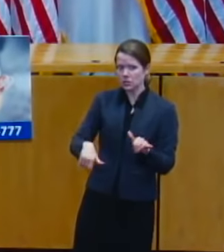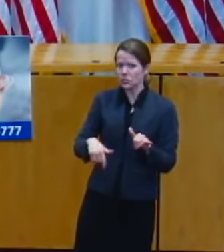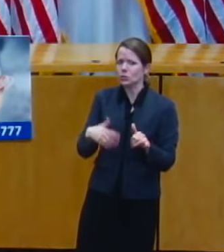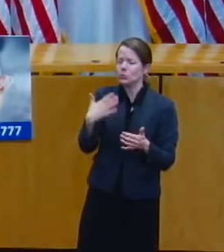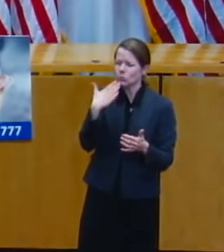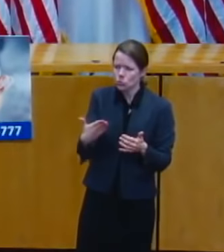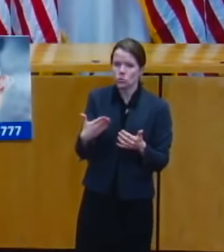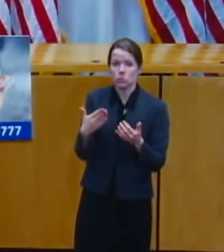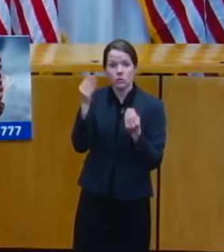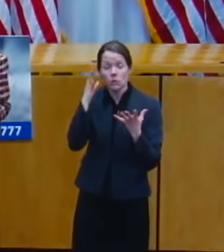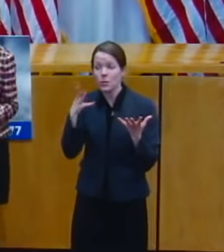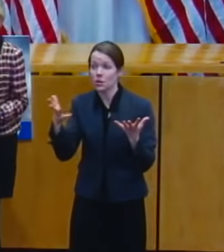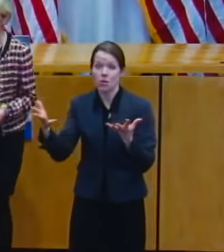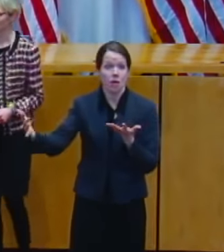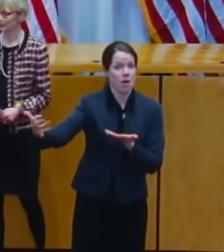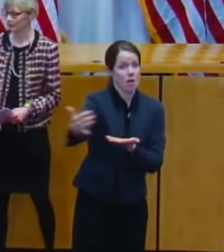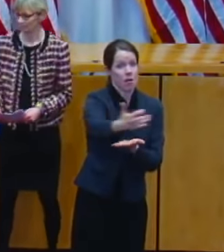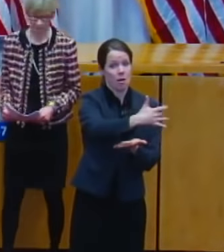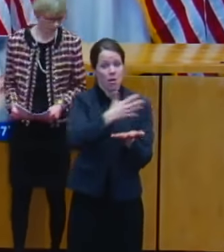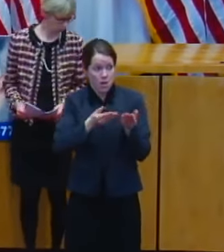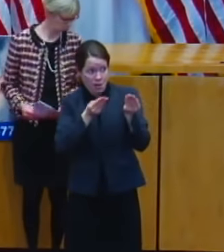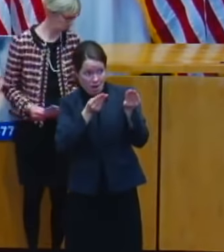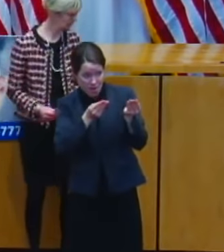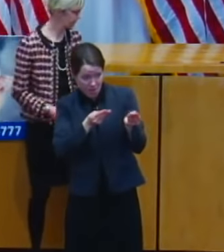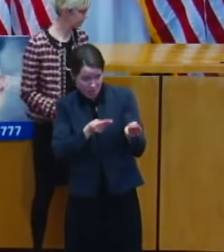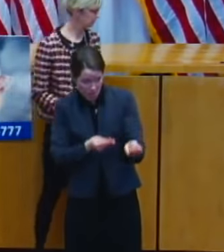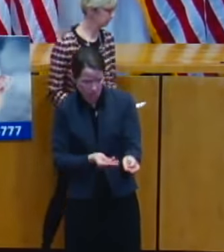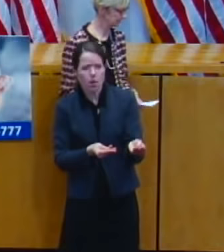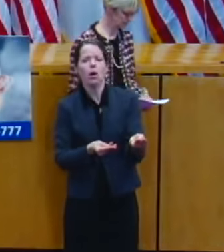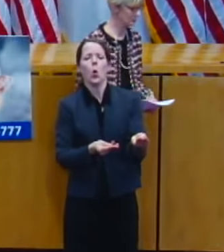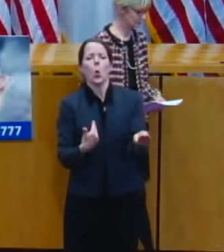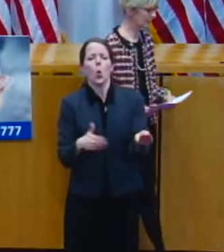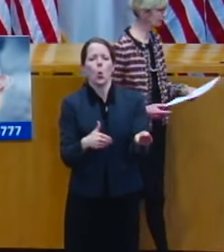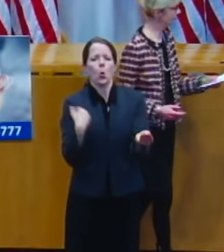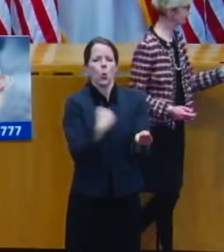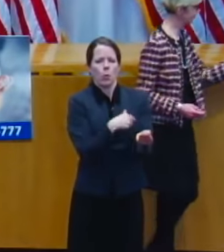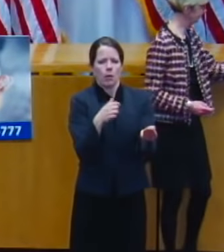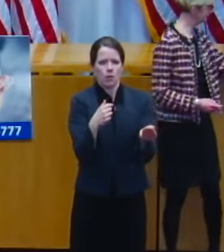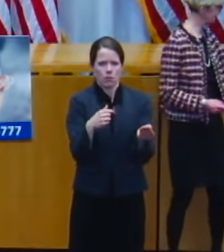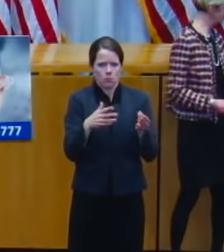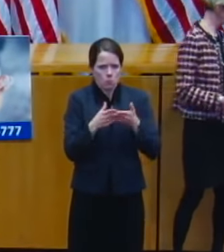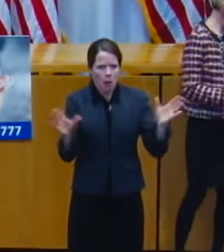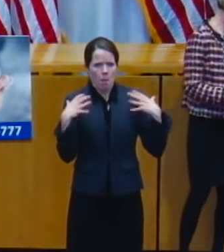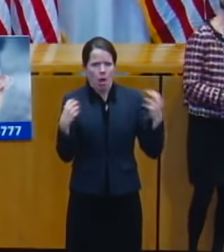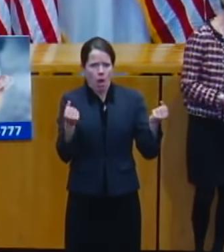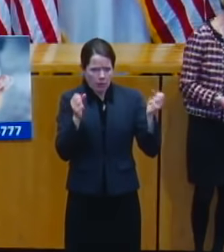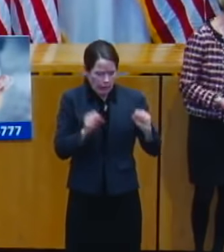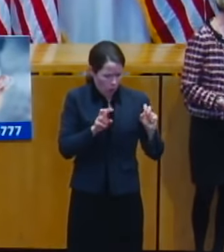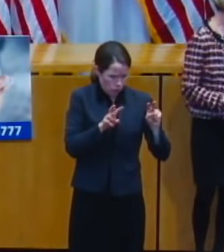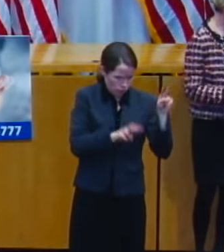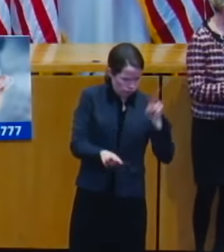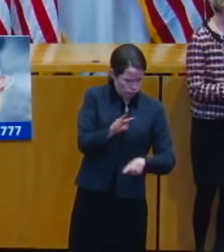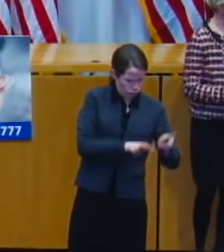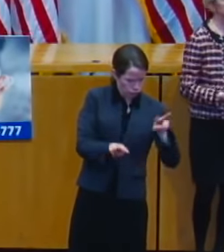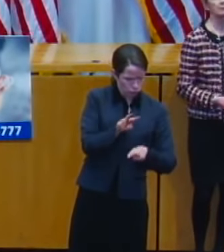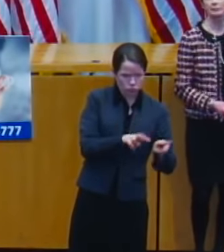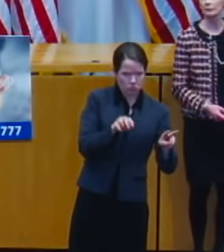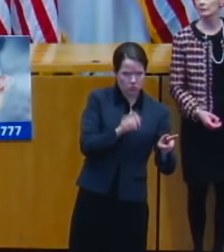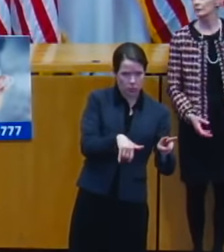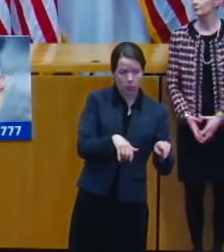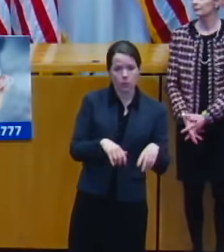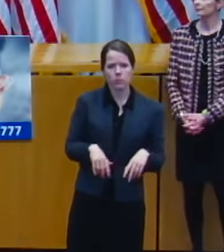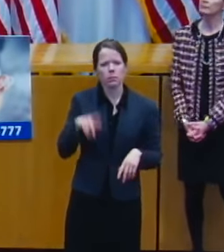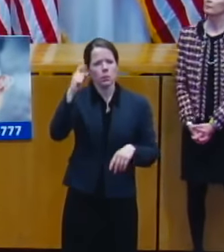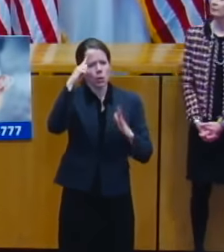important? When we first started talking to partners in health about creating a